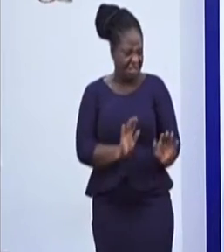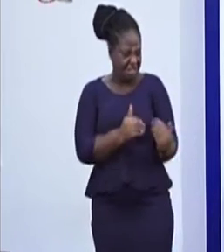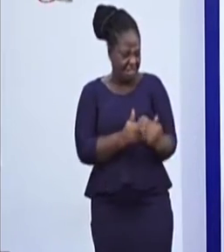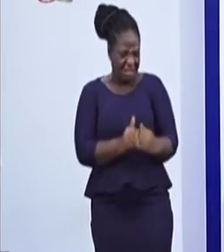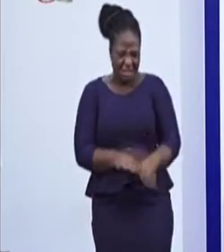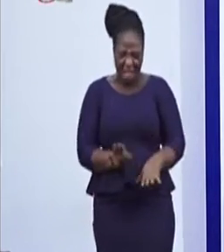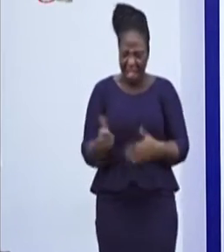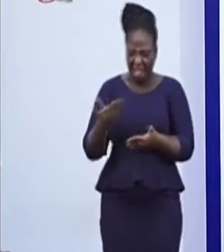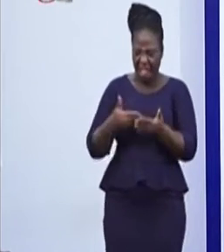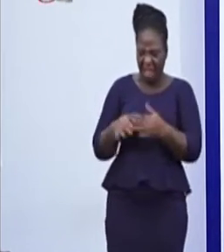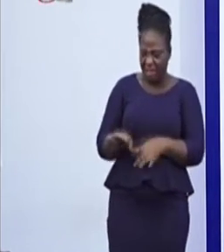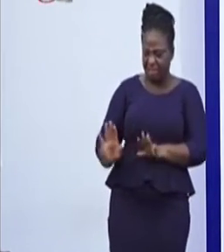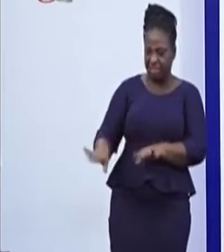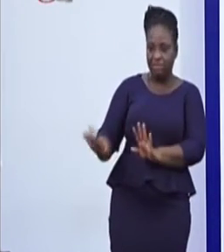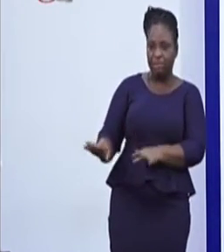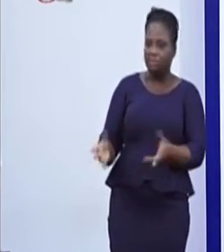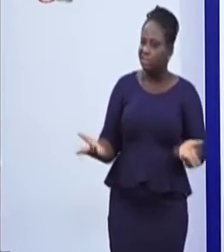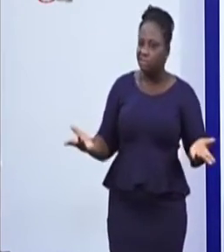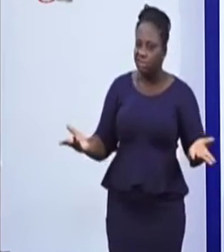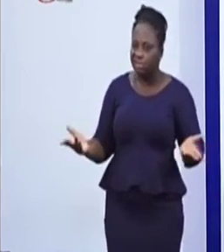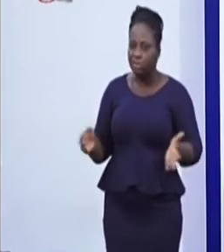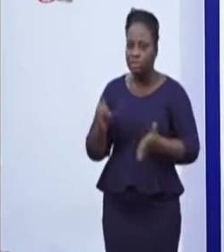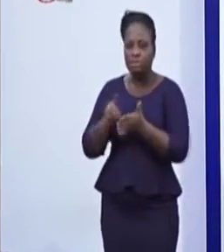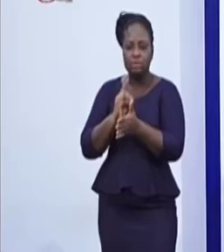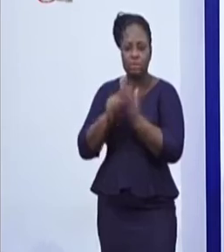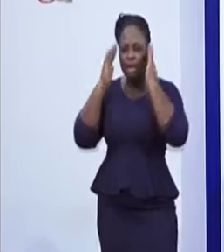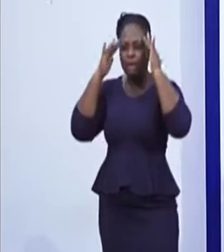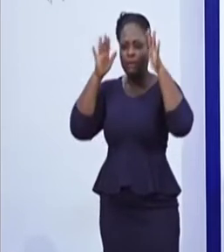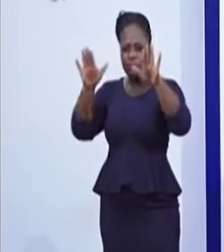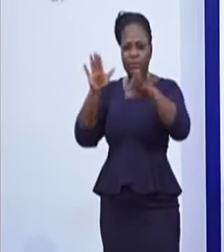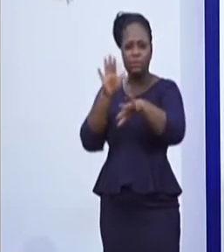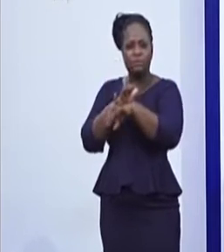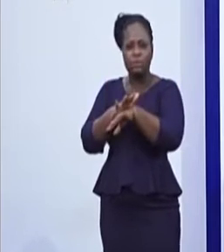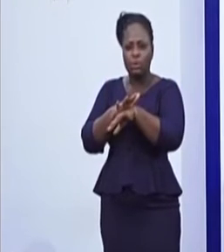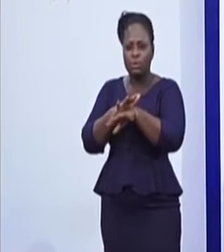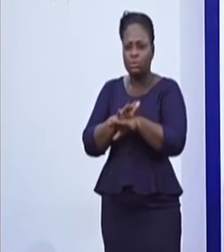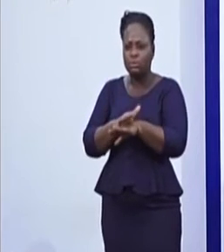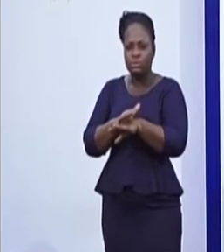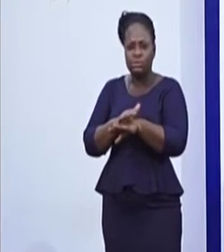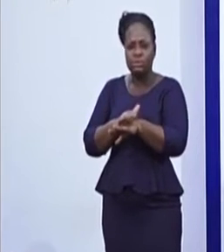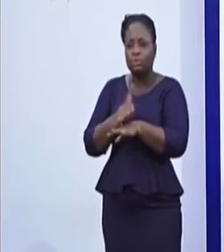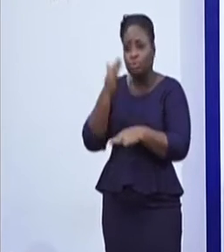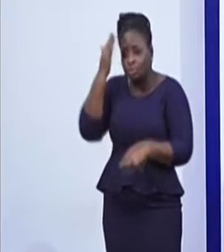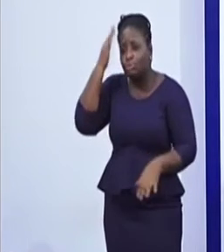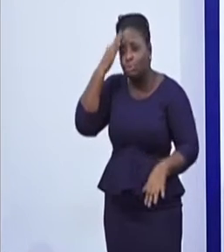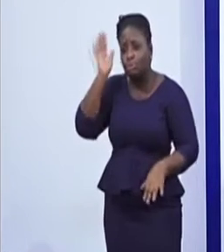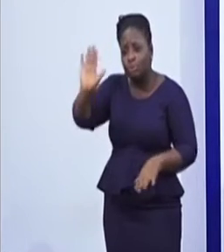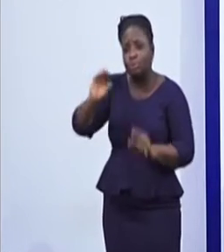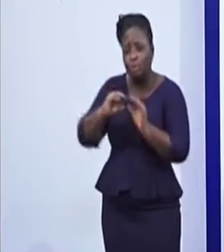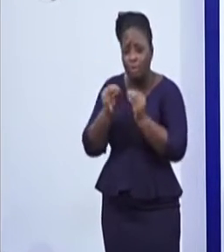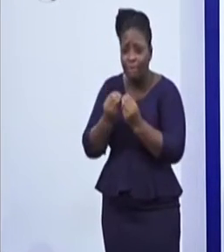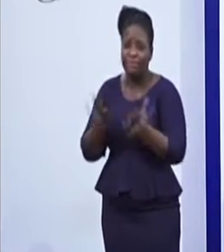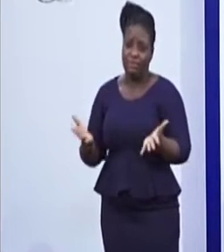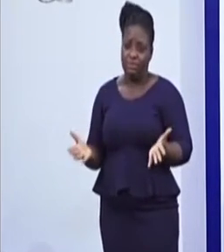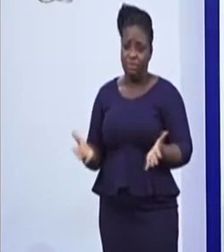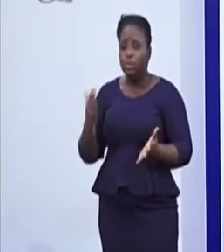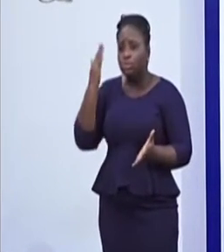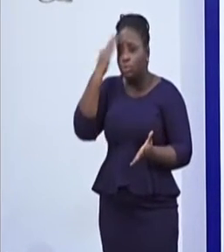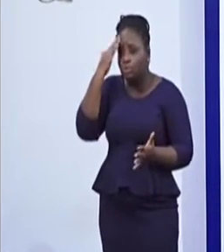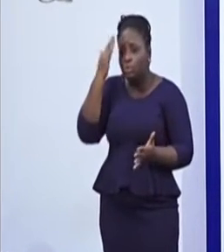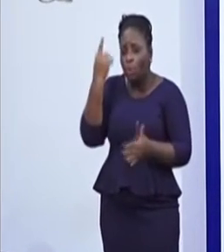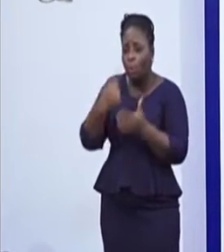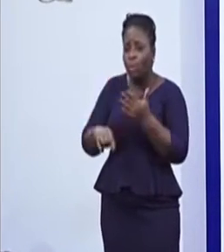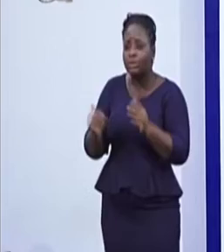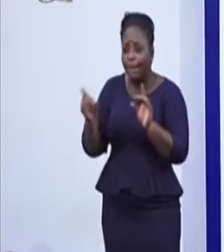interact, people see you differently. Let's focus on ethical journalism. You know your ethics, you know the stories you